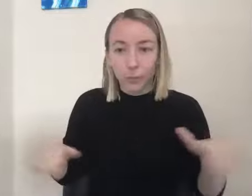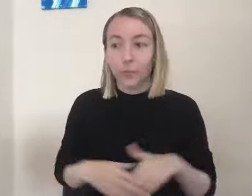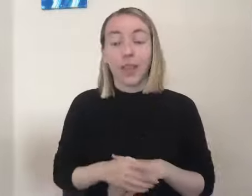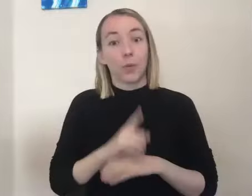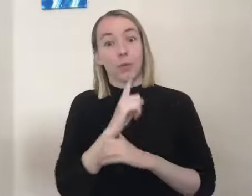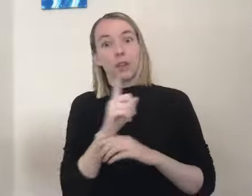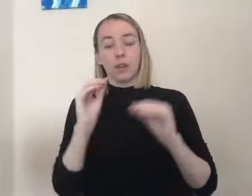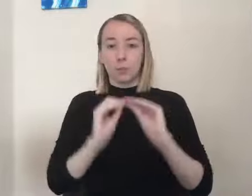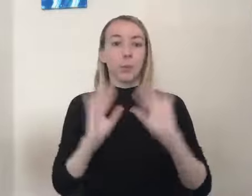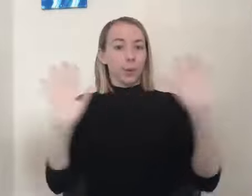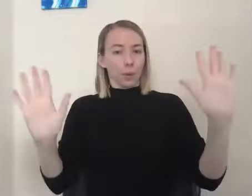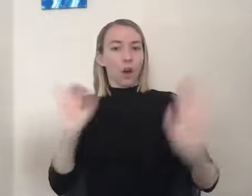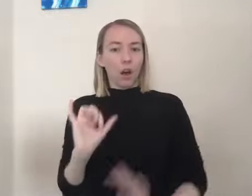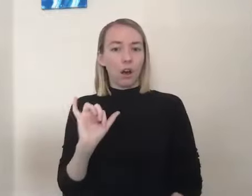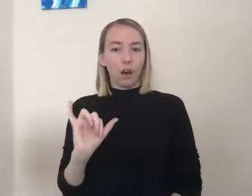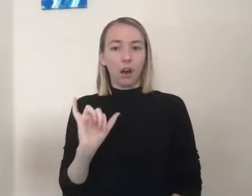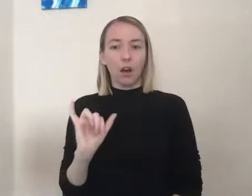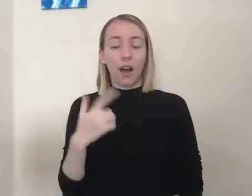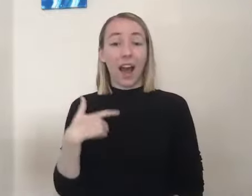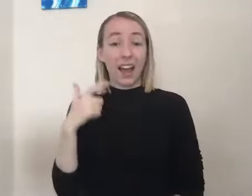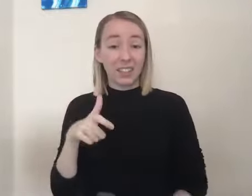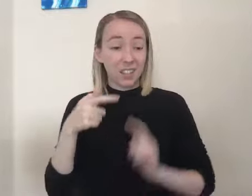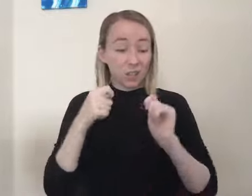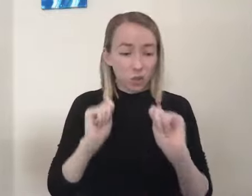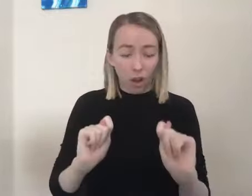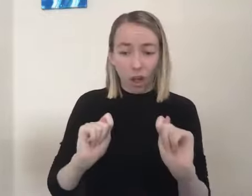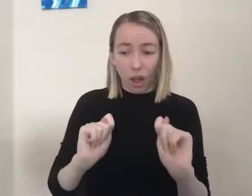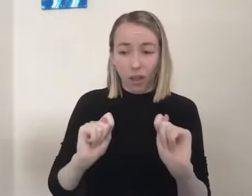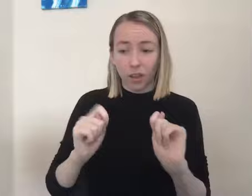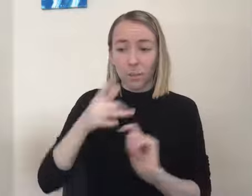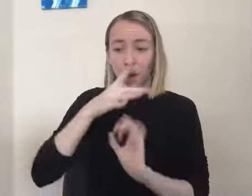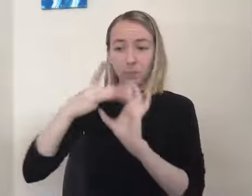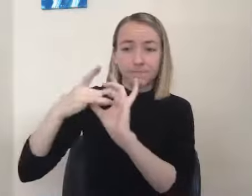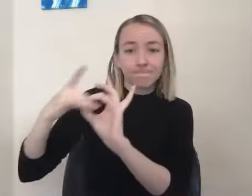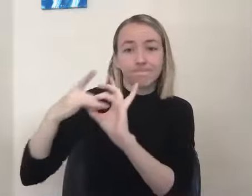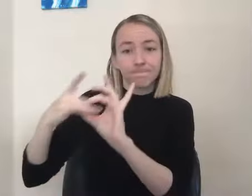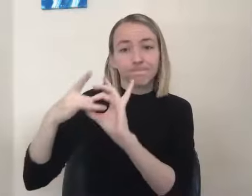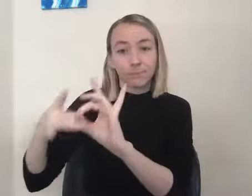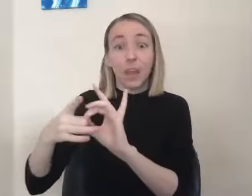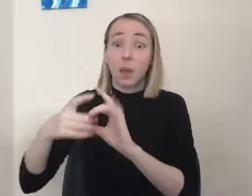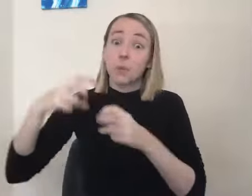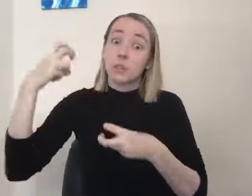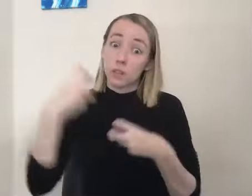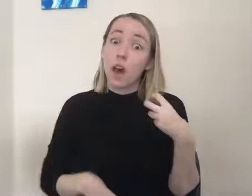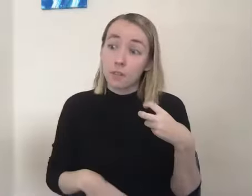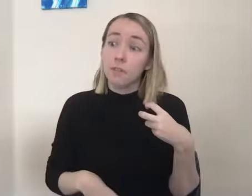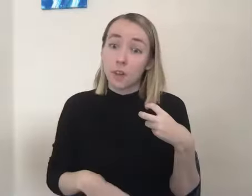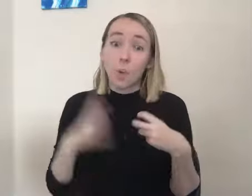So for me, listening to these women talking about the pain they were in with their daughters was another light bulb moment. And that was another